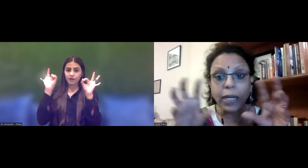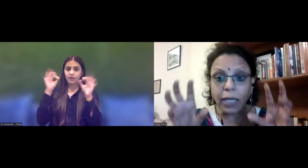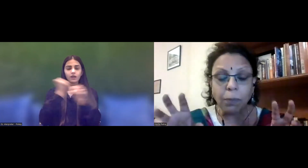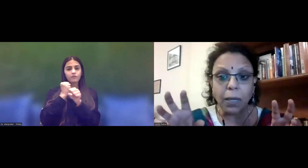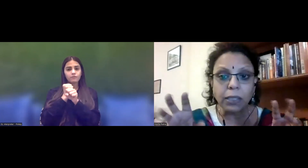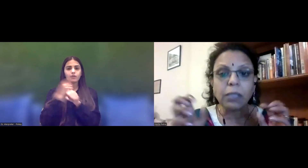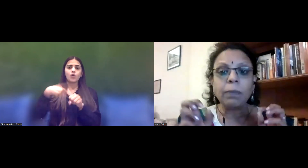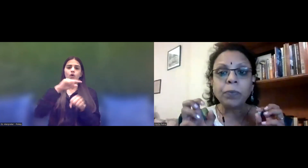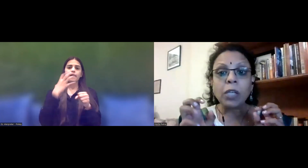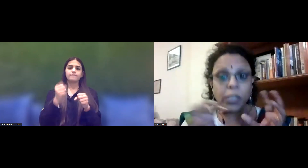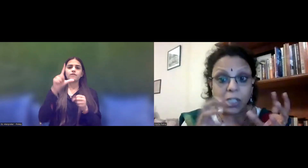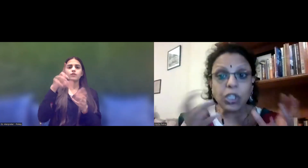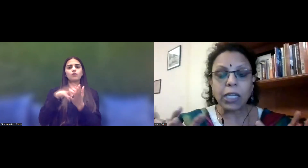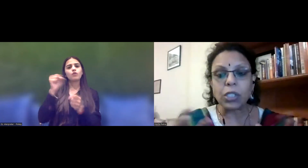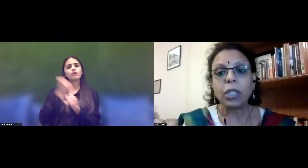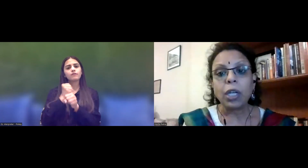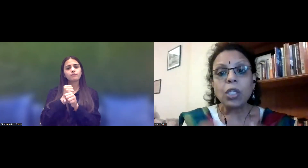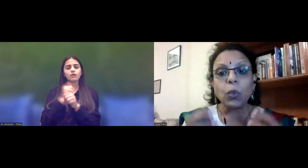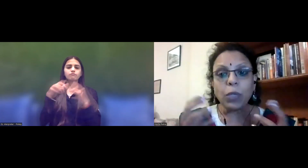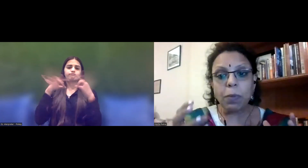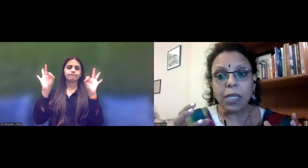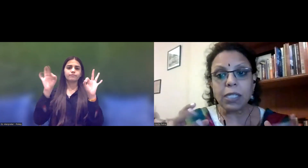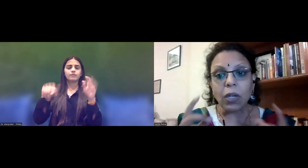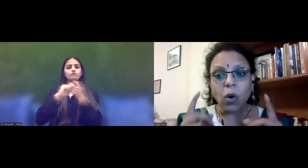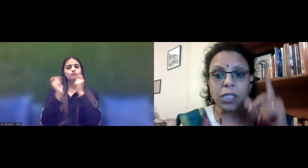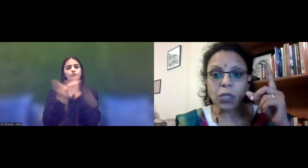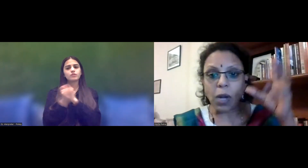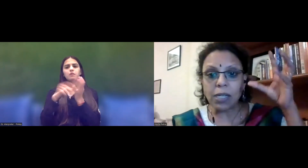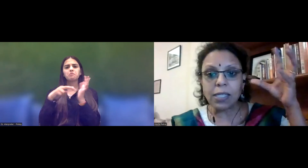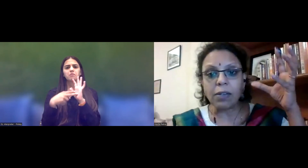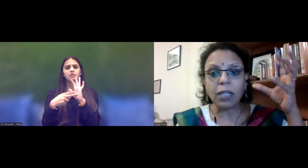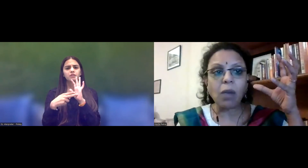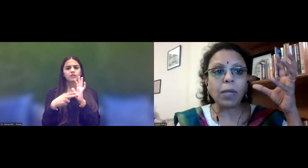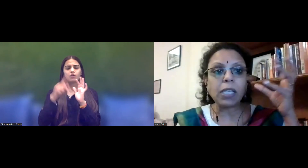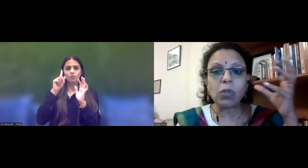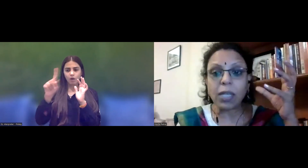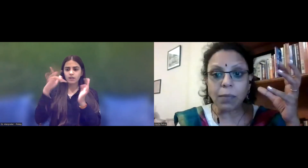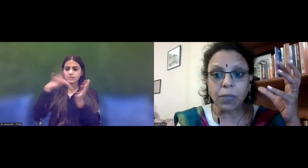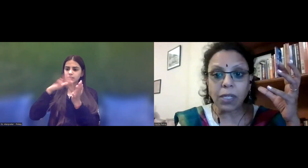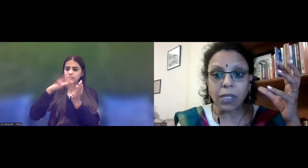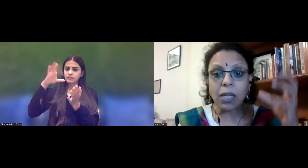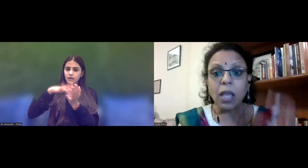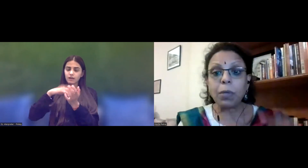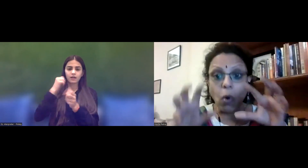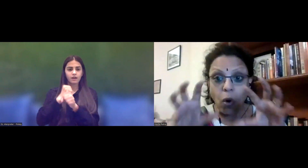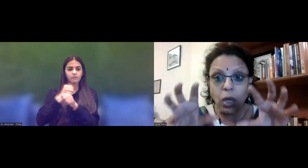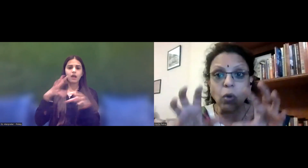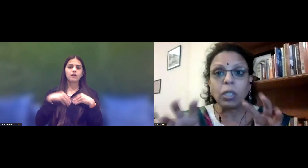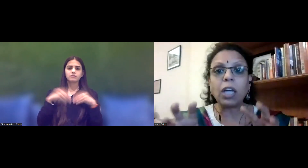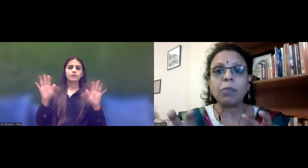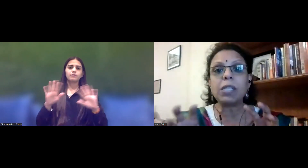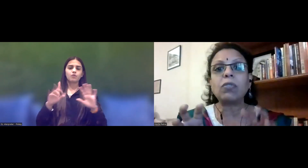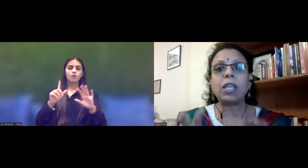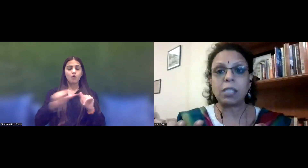are quite independent. So it's a change. So which means not just one central government has to accept it, but all